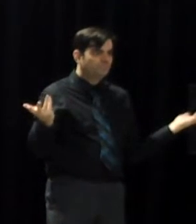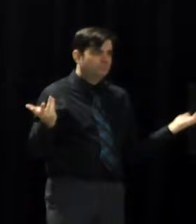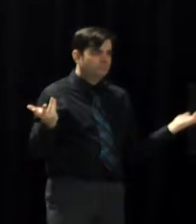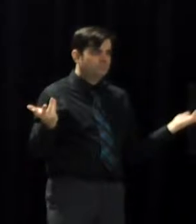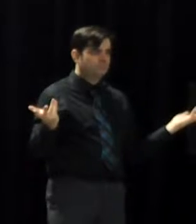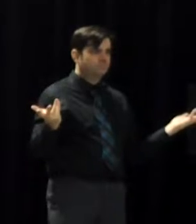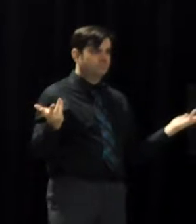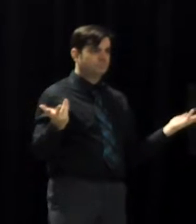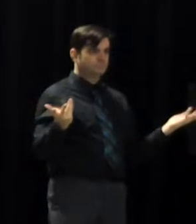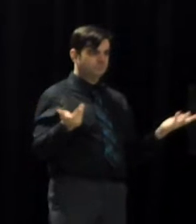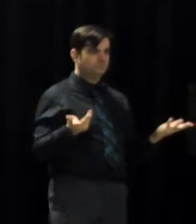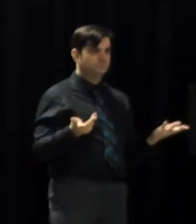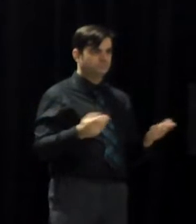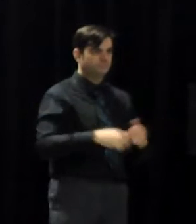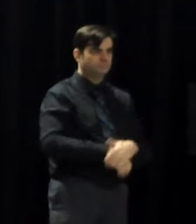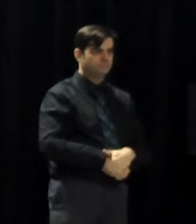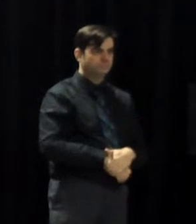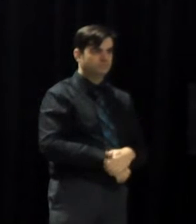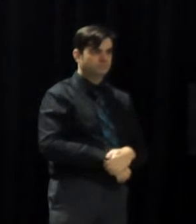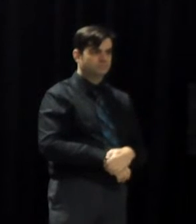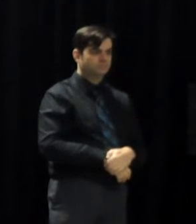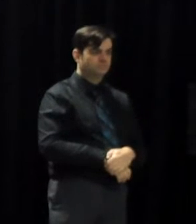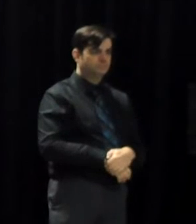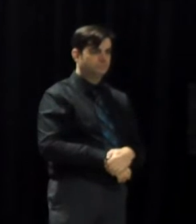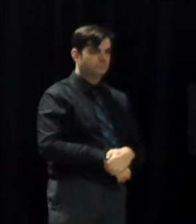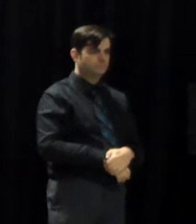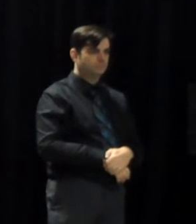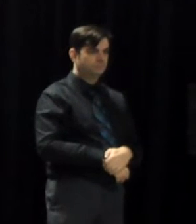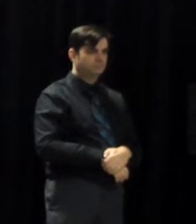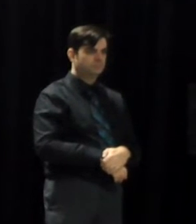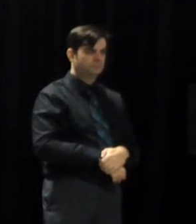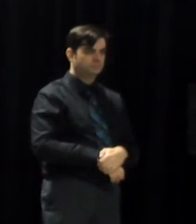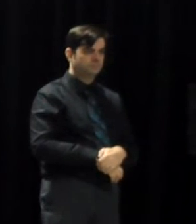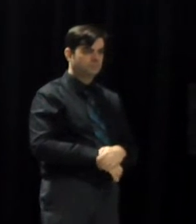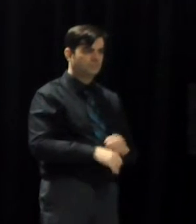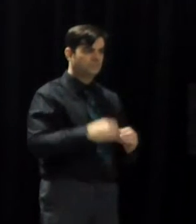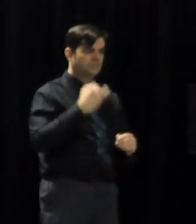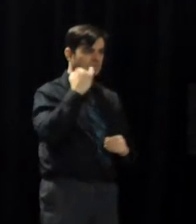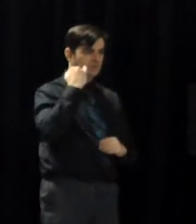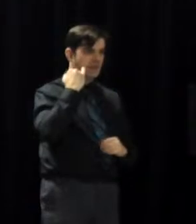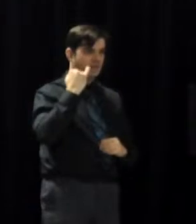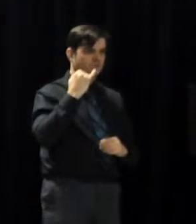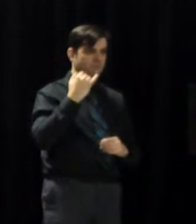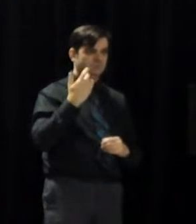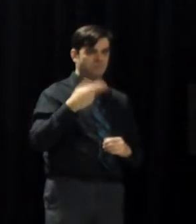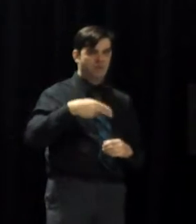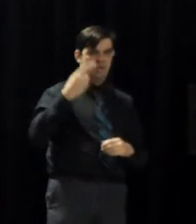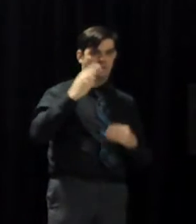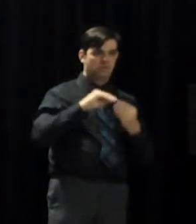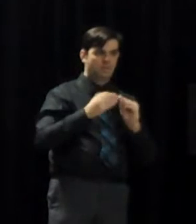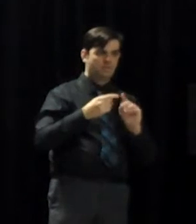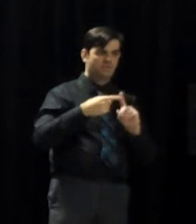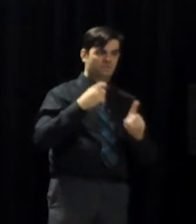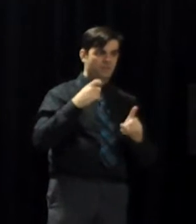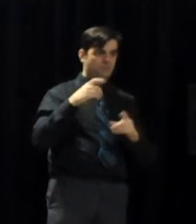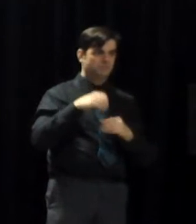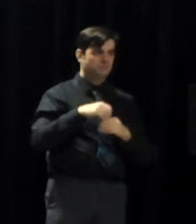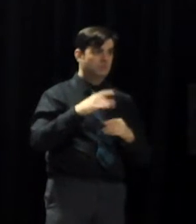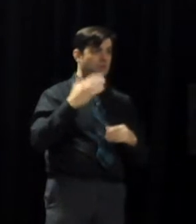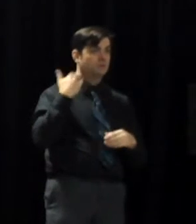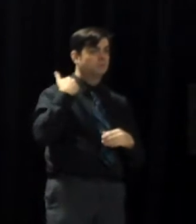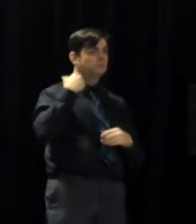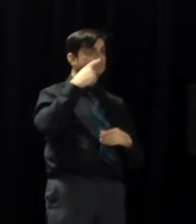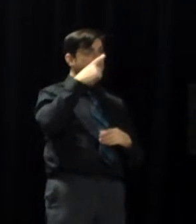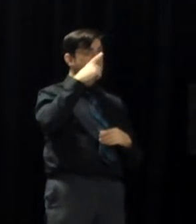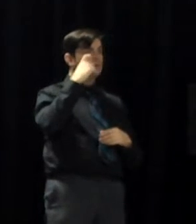30 cases or 40 cases, that's when it was driving those in the summer and in the fall.